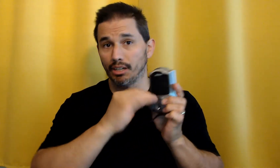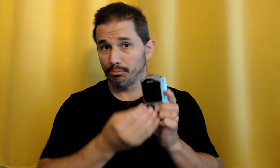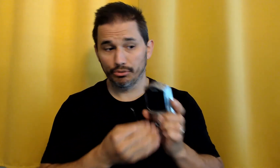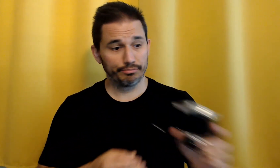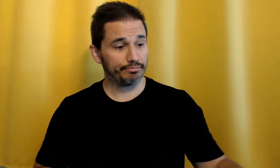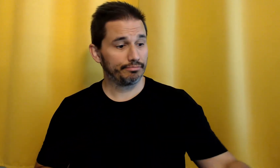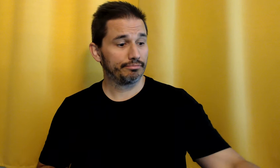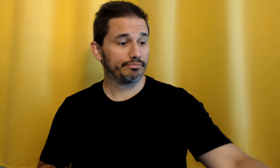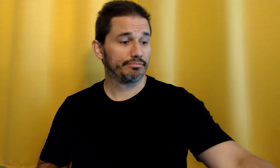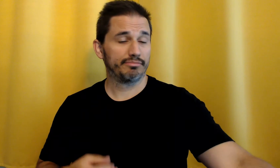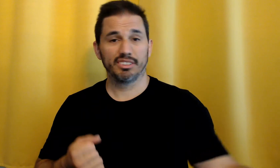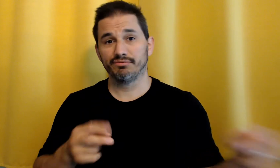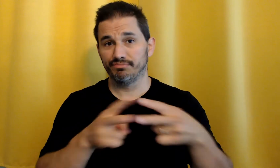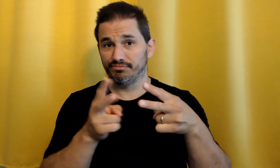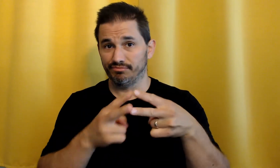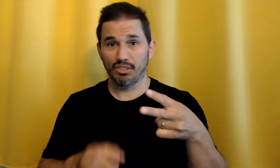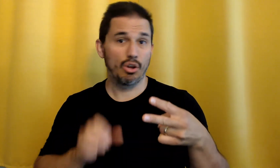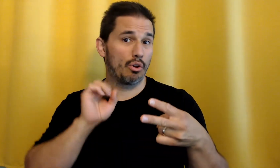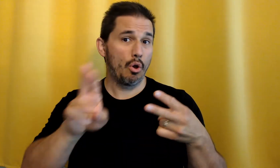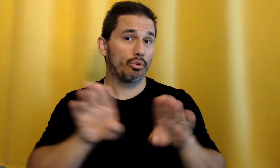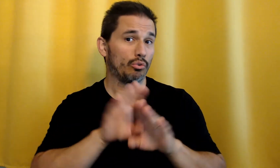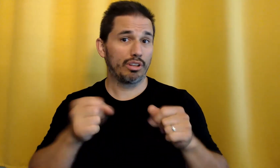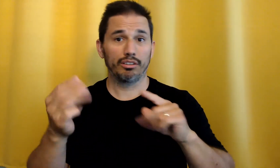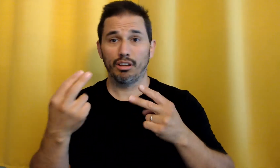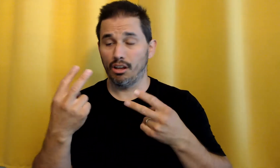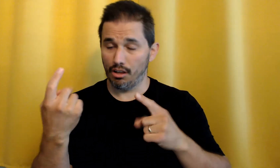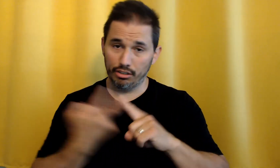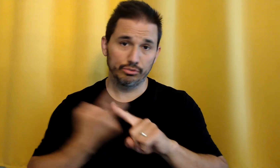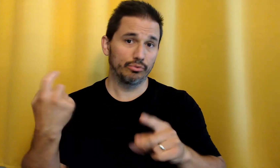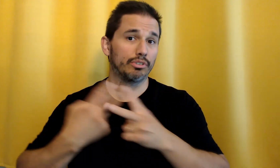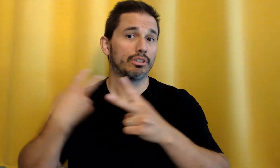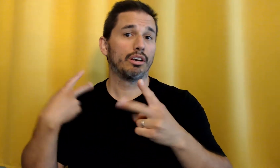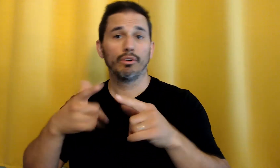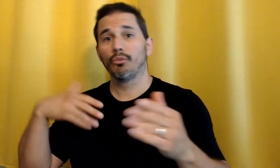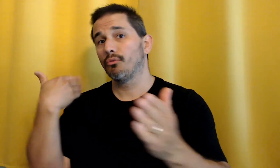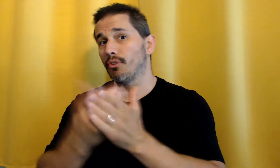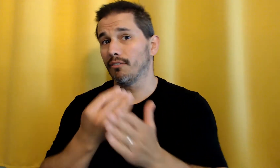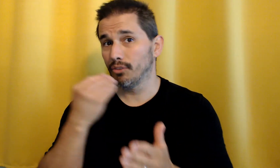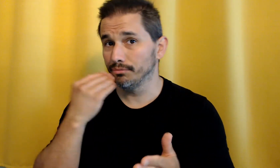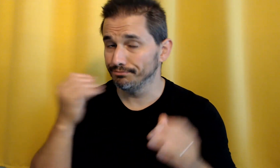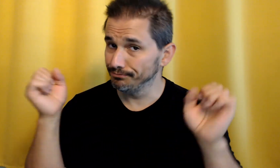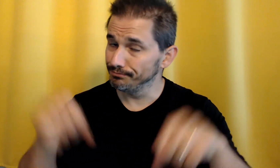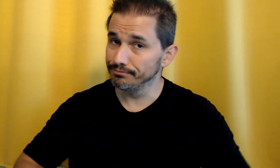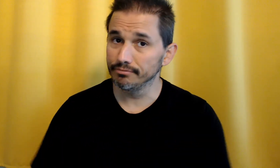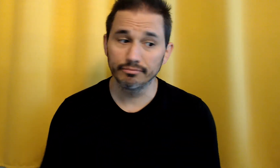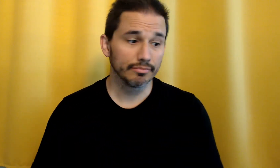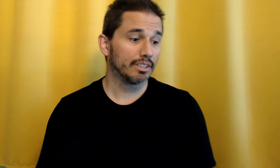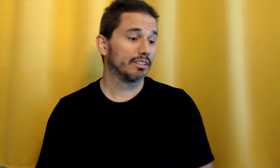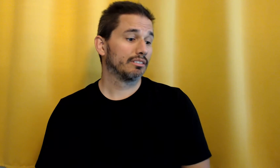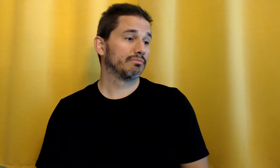key or the number pad here. Another way that you can do it is have it be automatically unlocked whenever you get